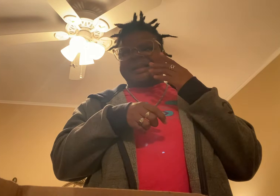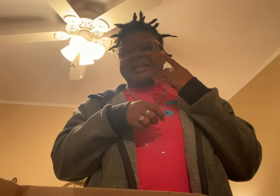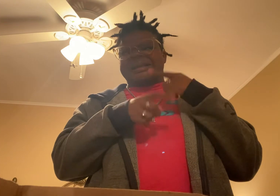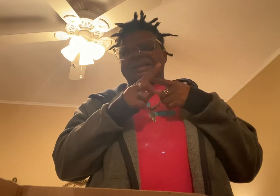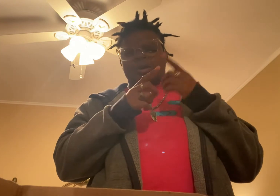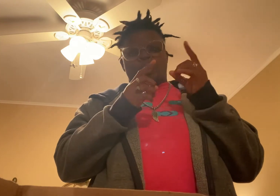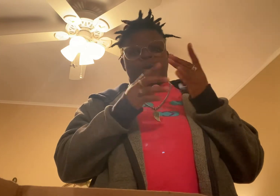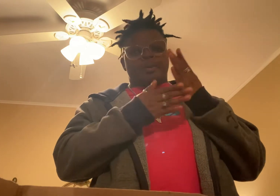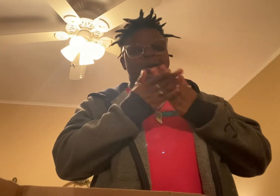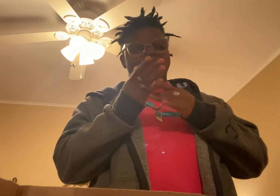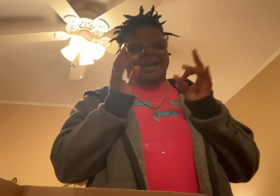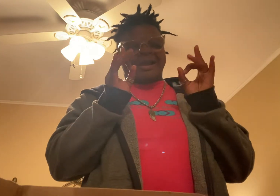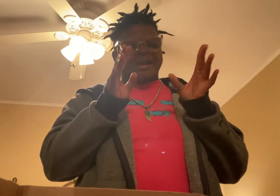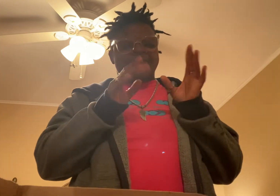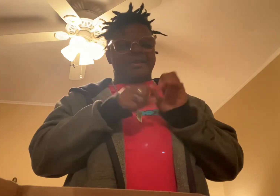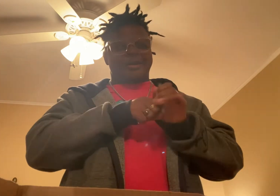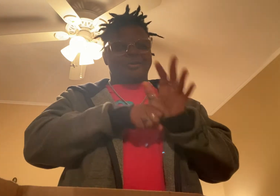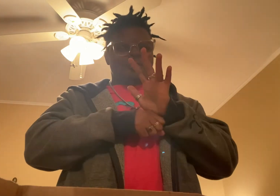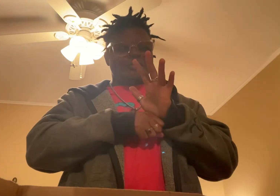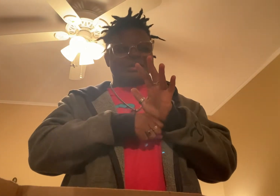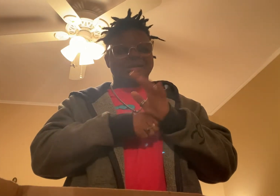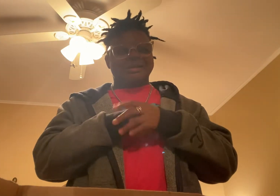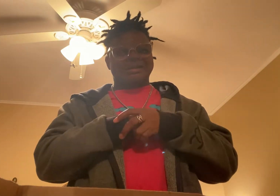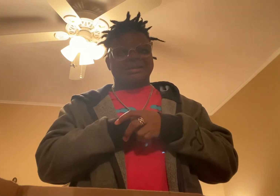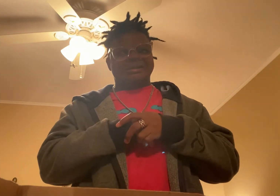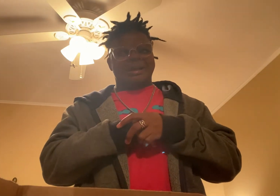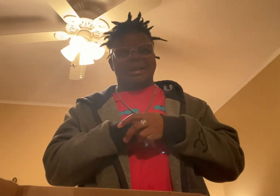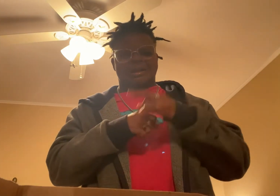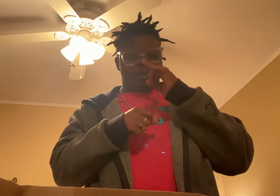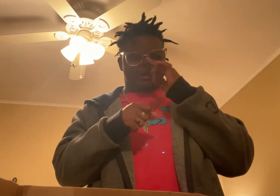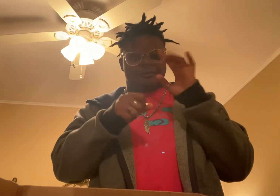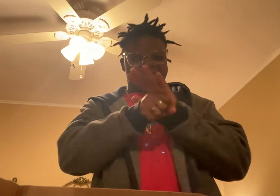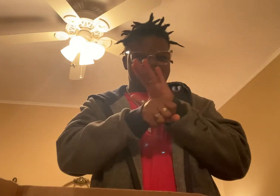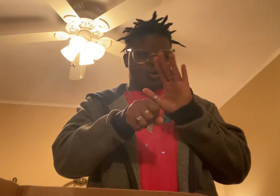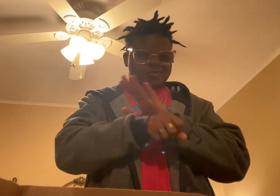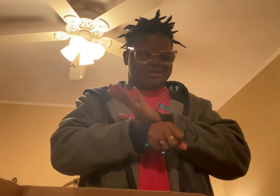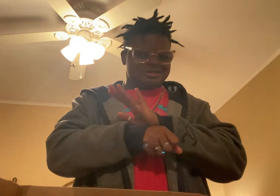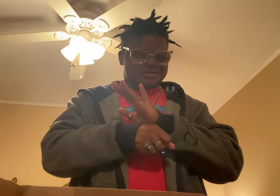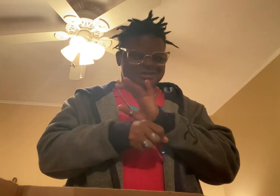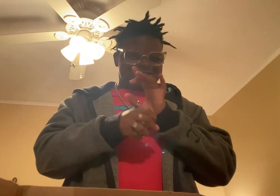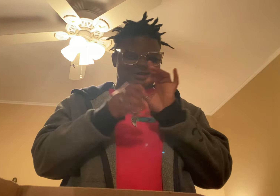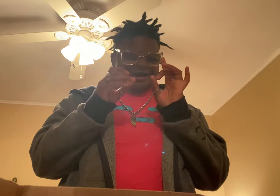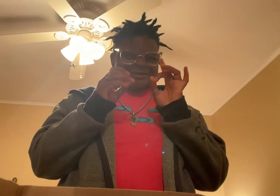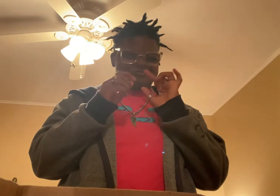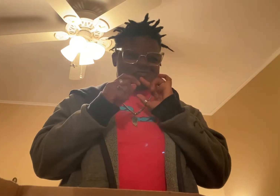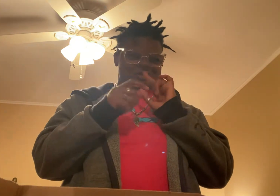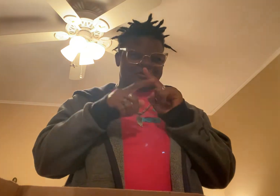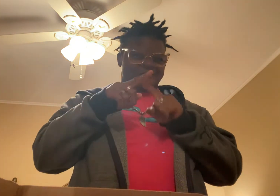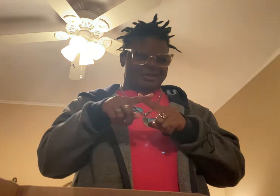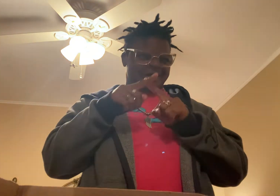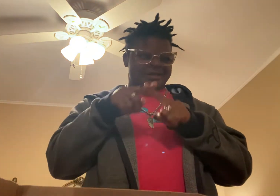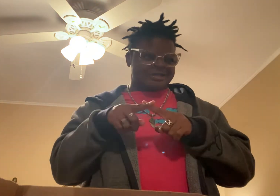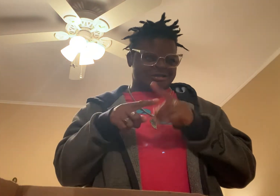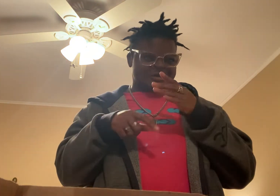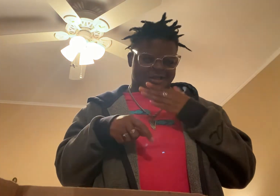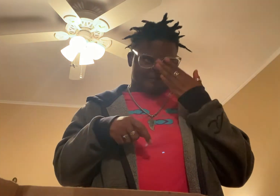then the one part I hate about COVID is the stuffy nose. I'm really reliant on